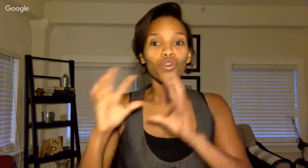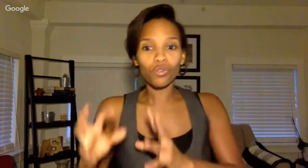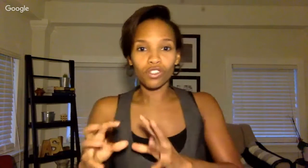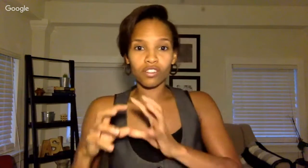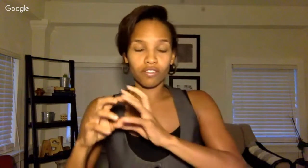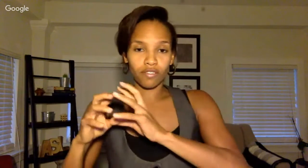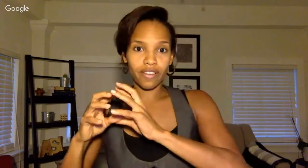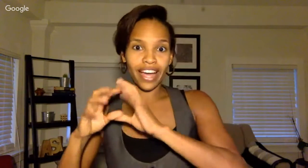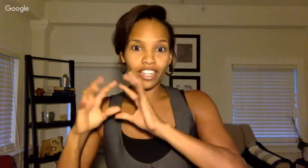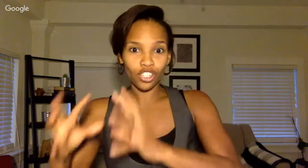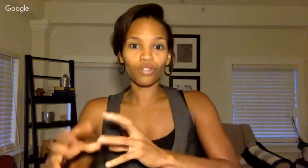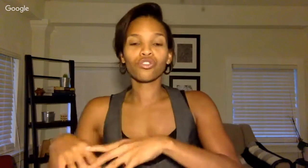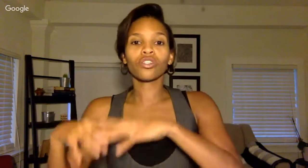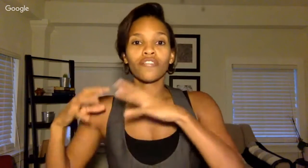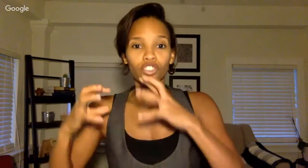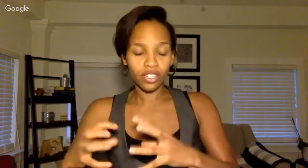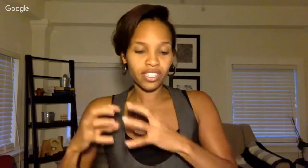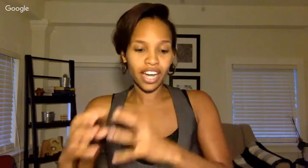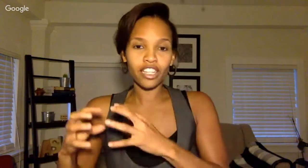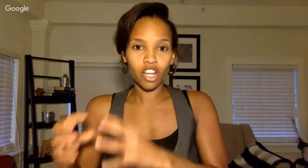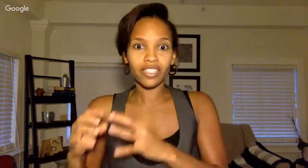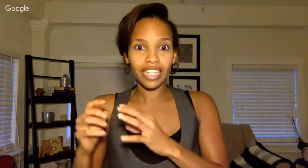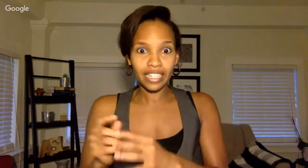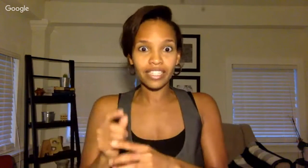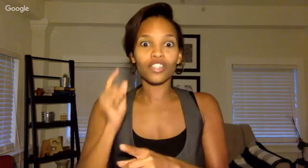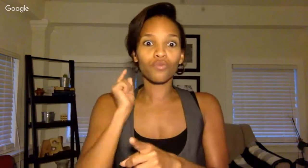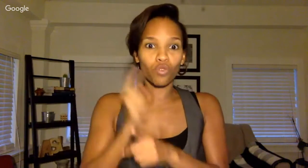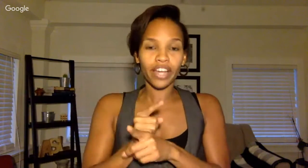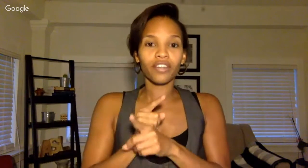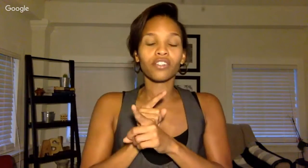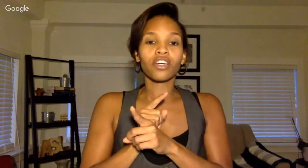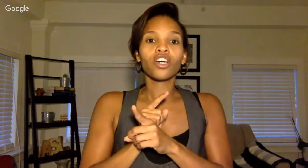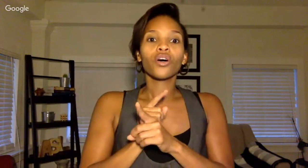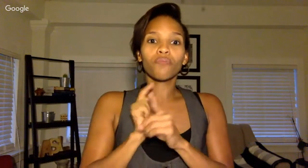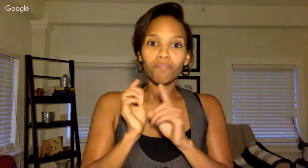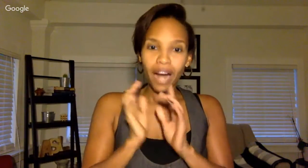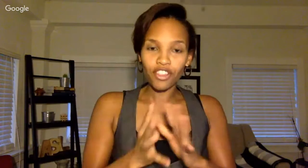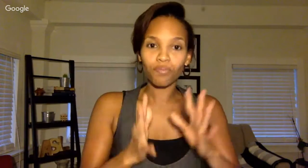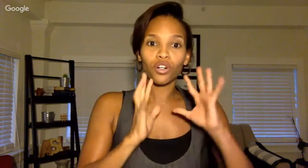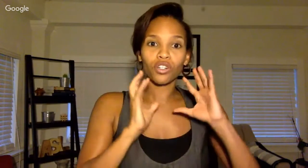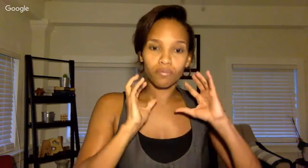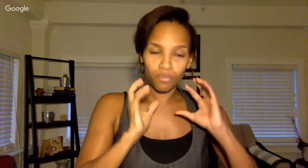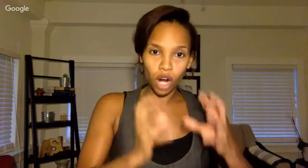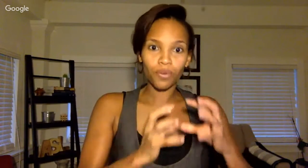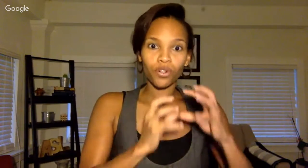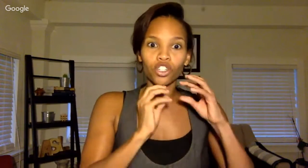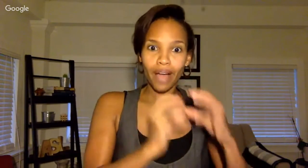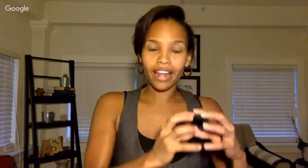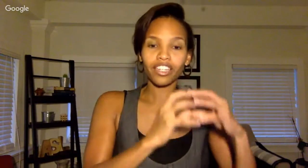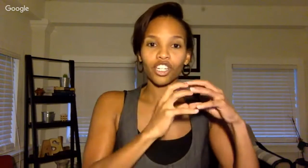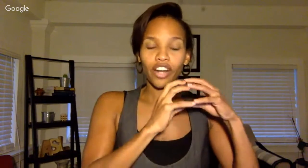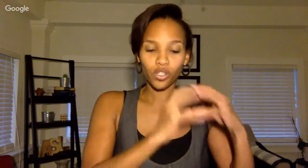rote execution of constructed dialogues is the right, by the book, proper, grammatically correct